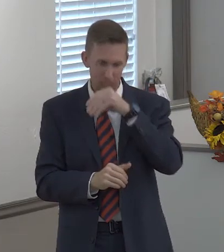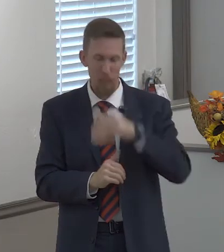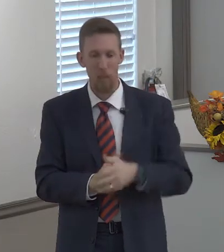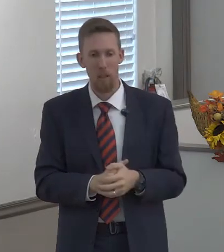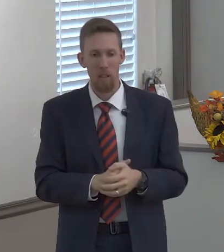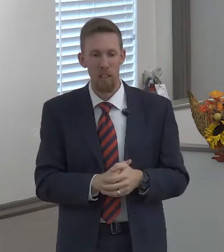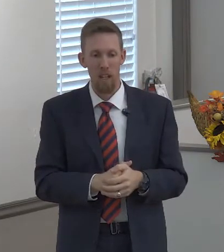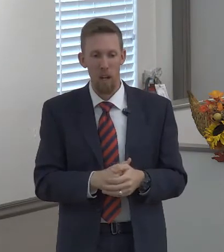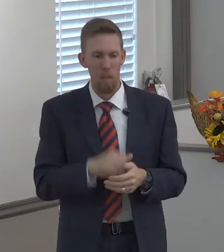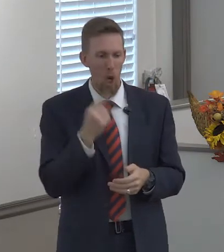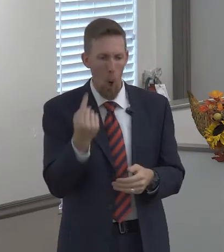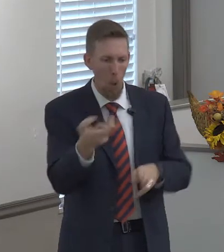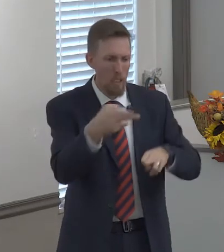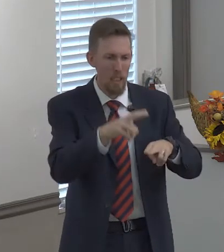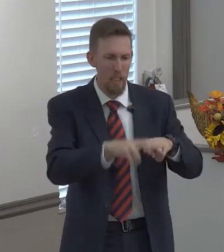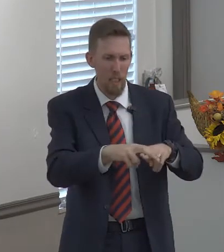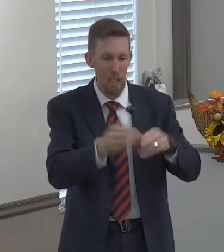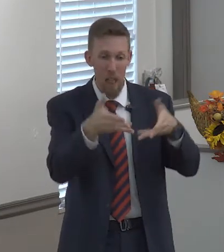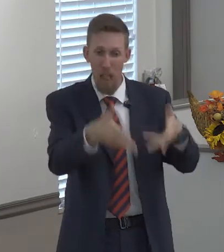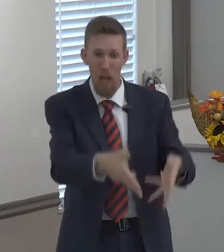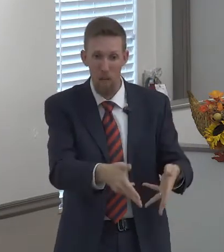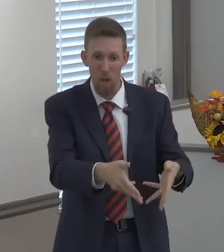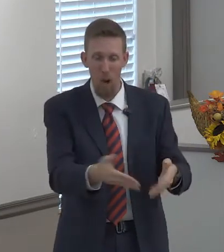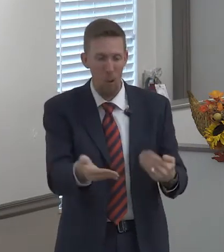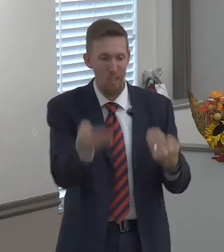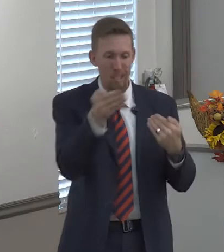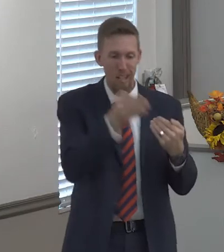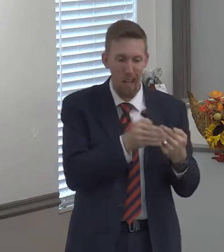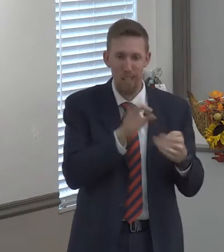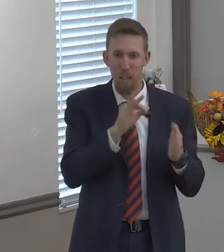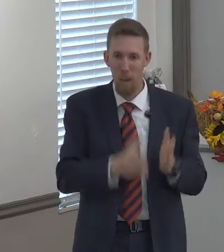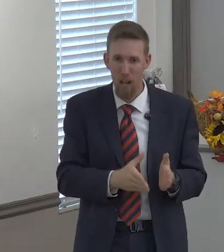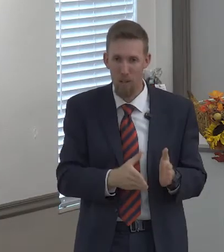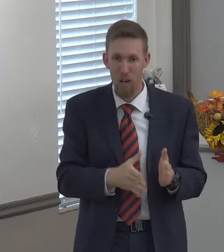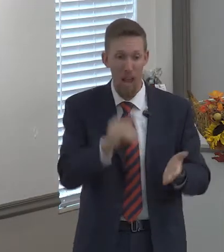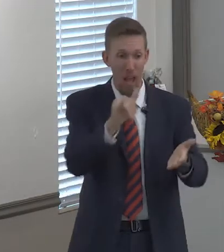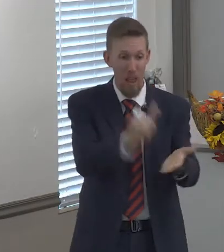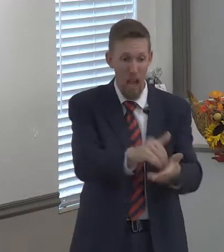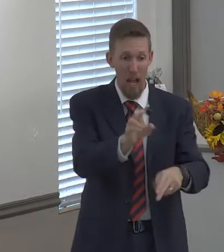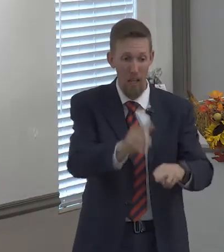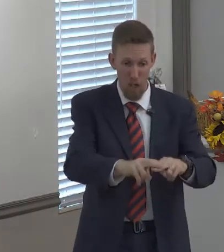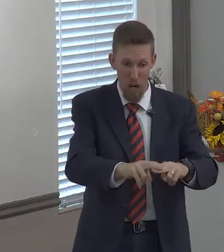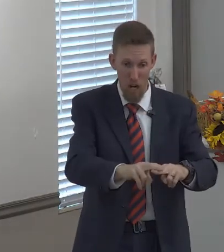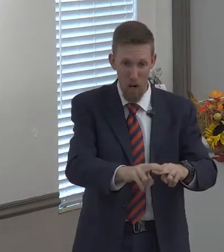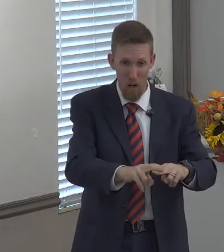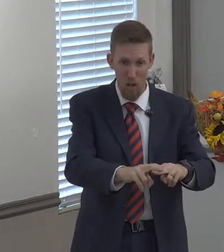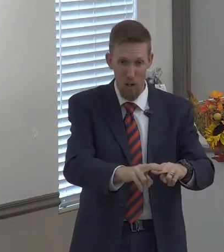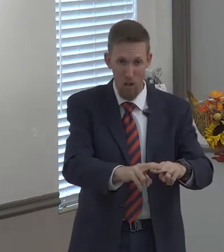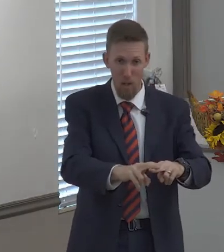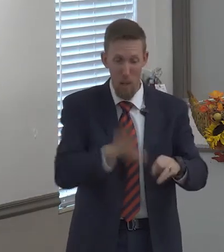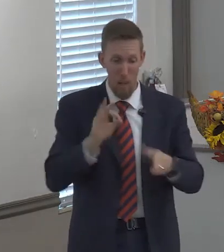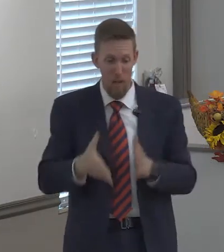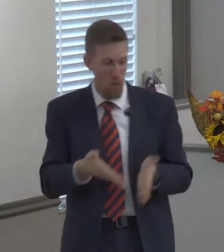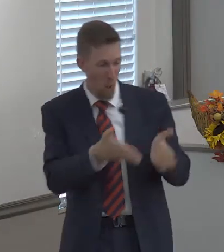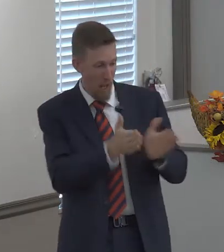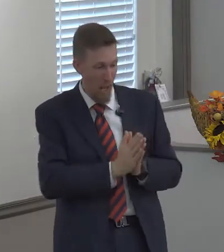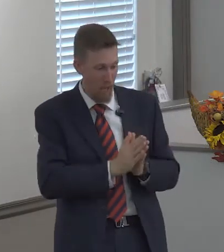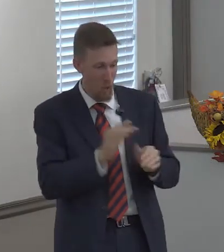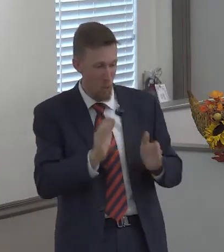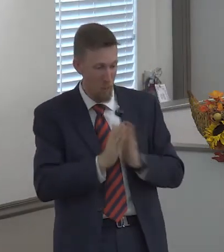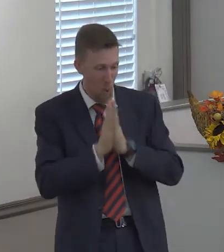the men went in his study and prayed together, and the ladies with Mrs. Dion, they were all praying together about